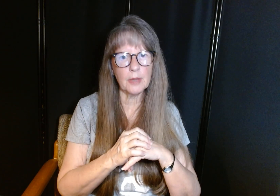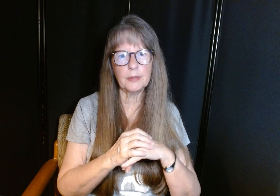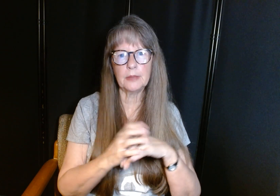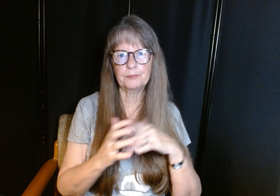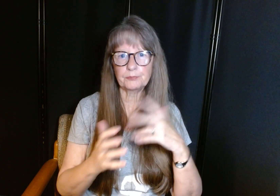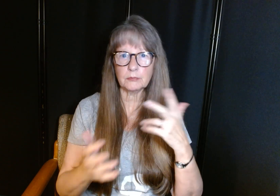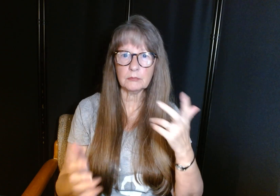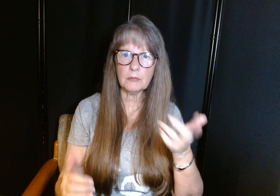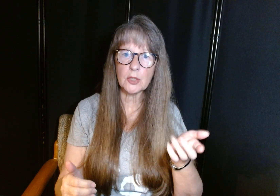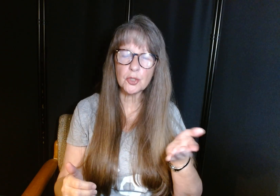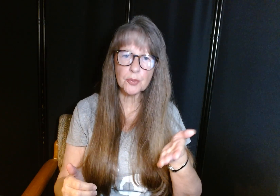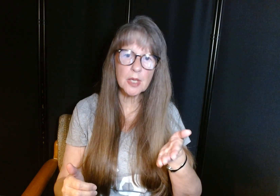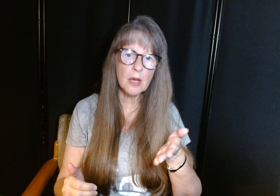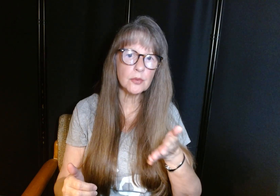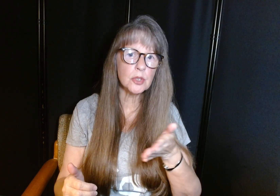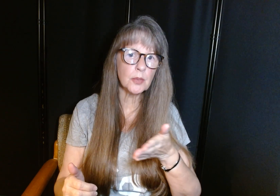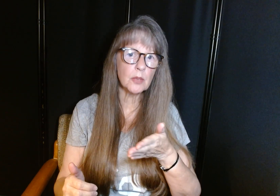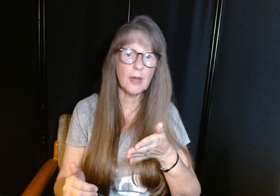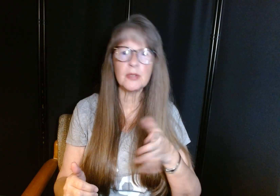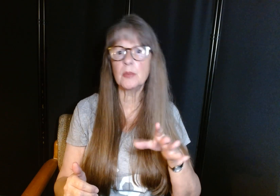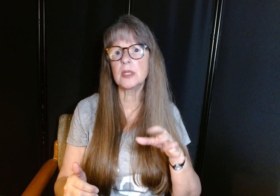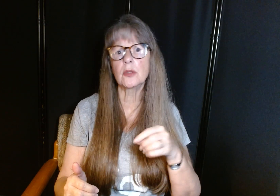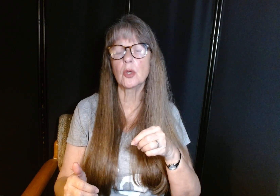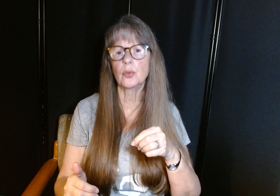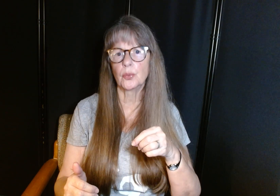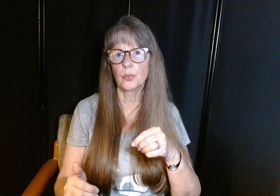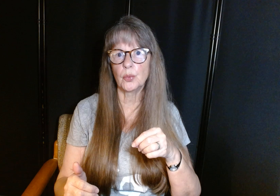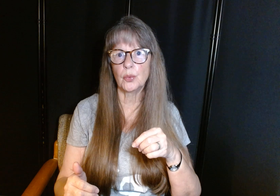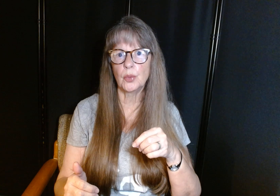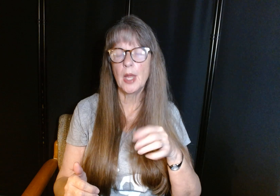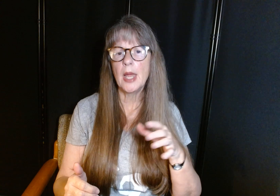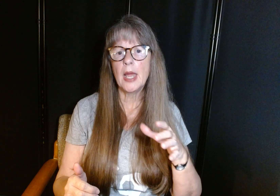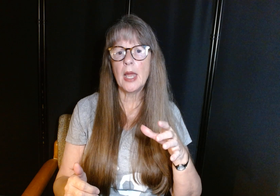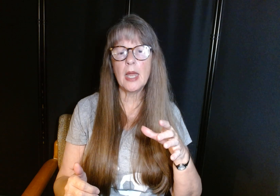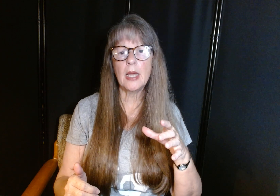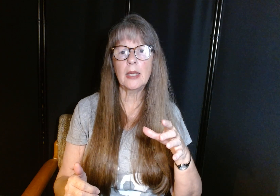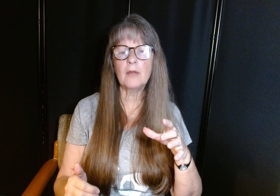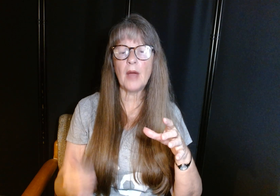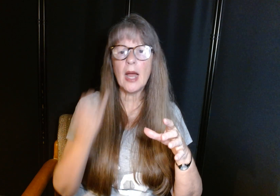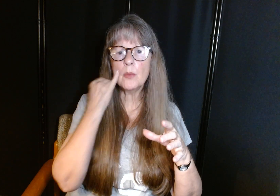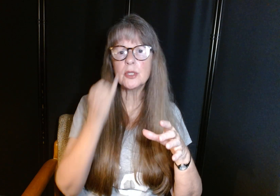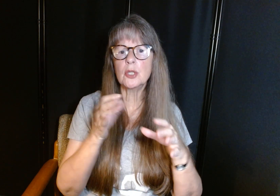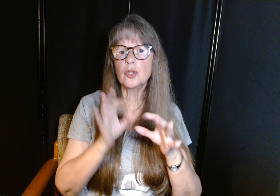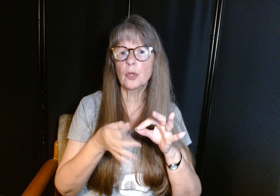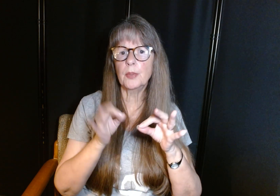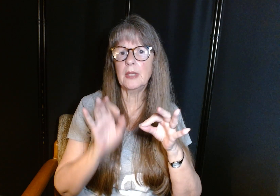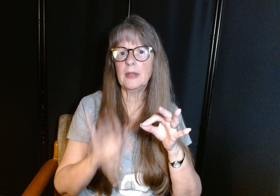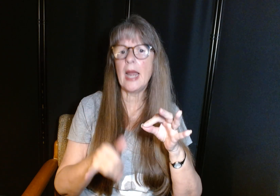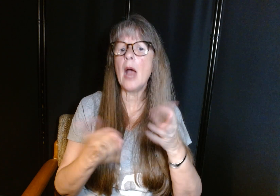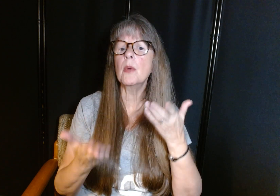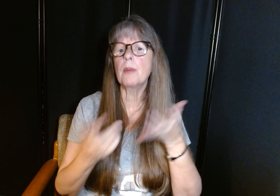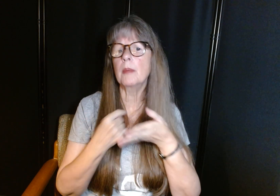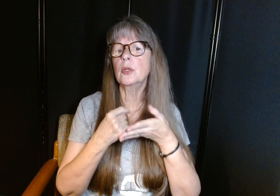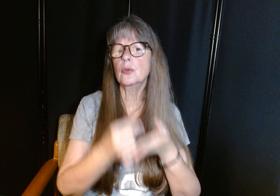But to treat others the way you would, if someone said the golden rule, and if I was interpreting that, I would probably use the